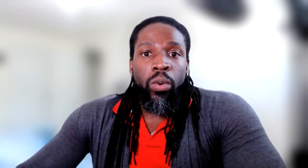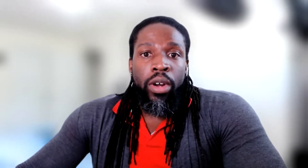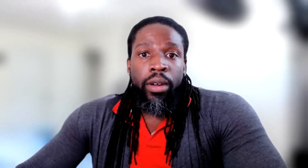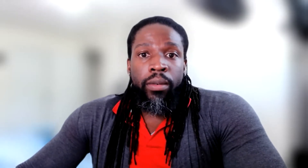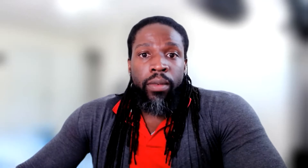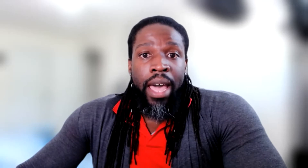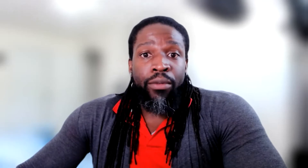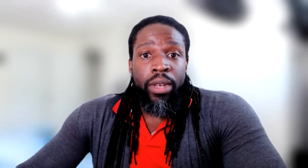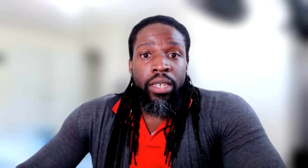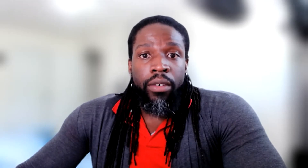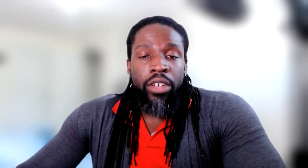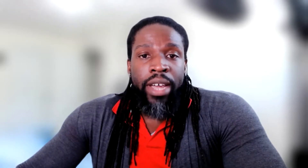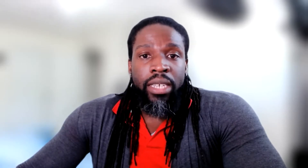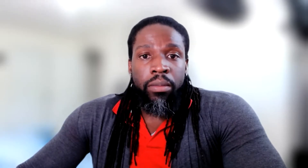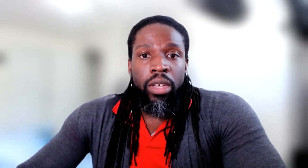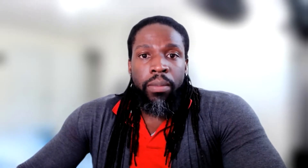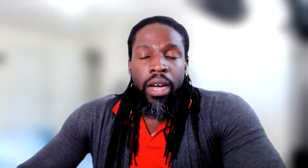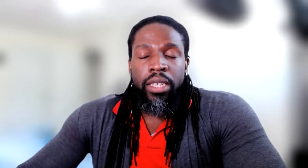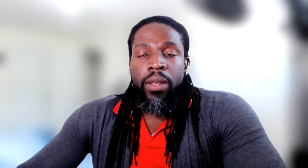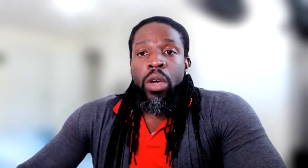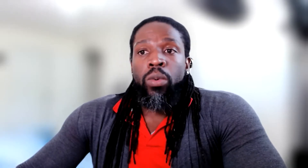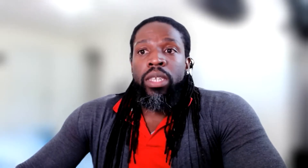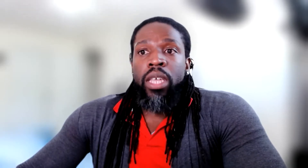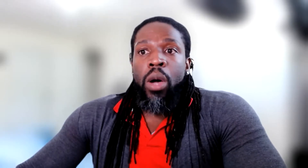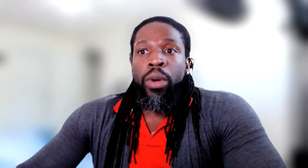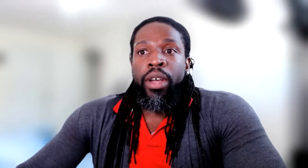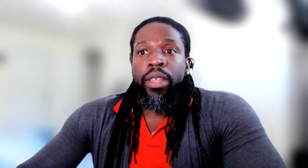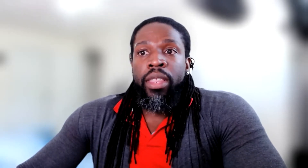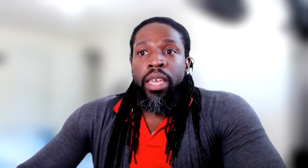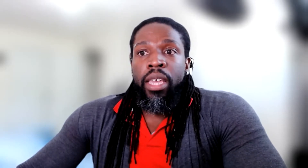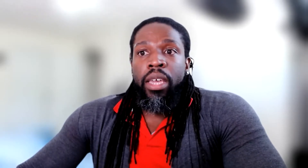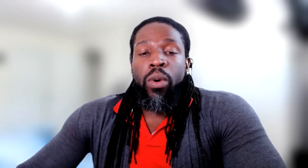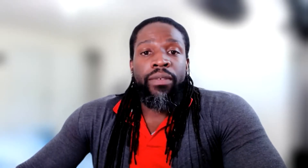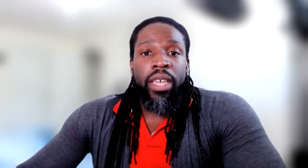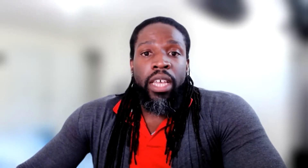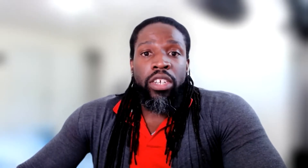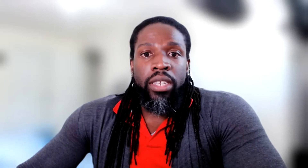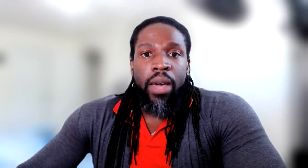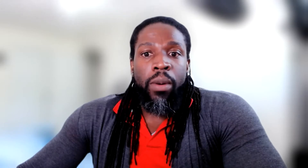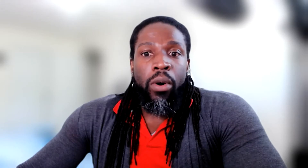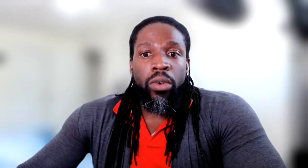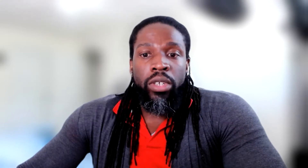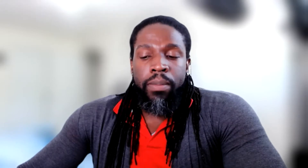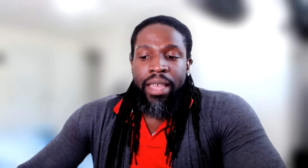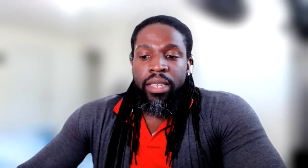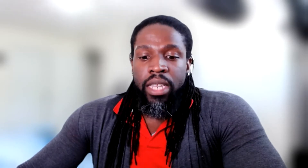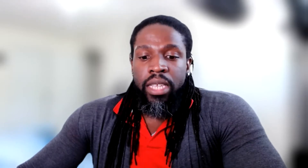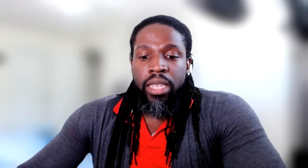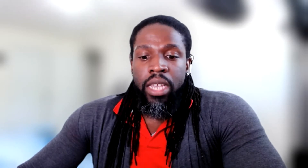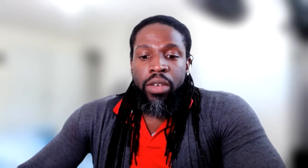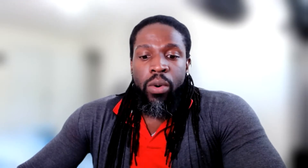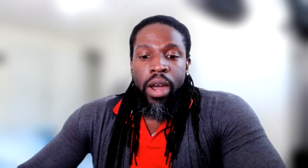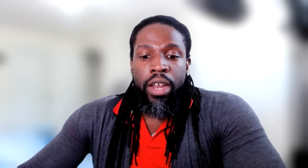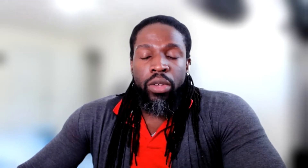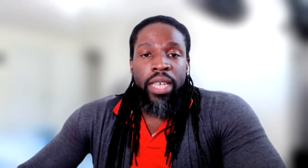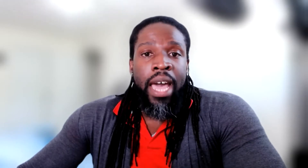who were at risk of contracting monkeypox. We saw where the qualifications that were posed by the